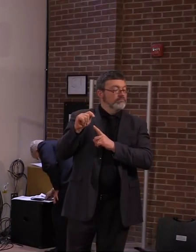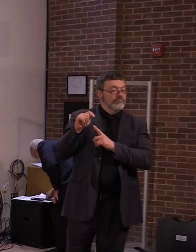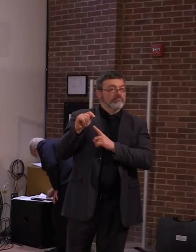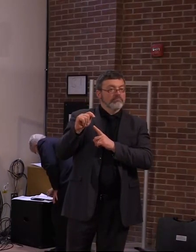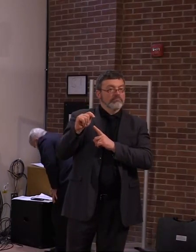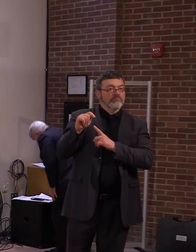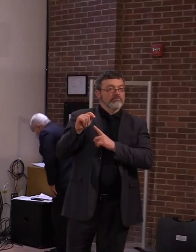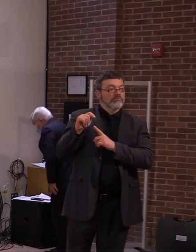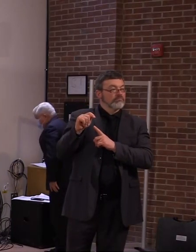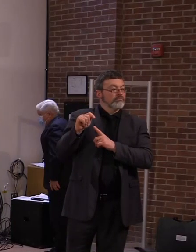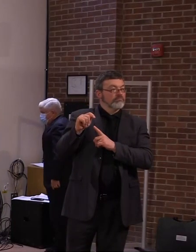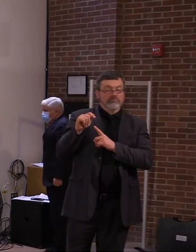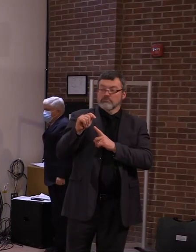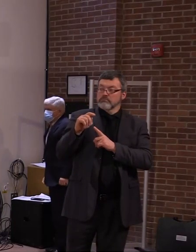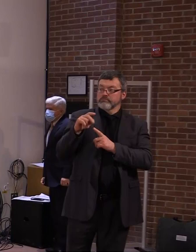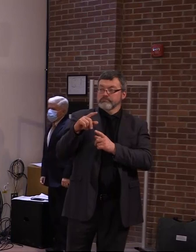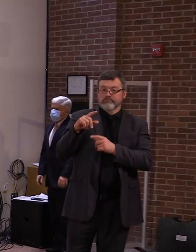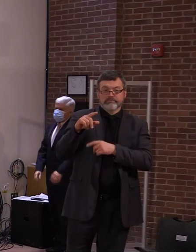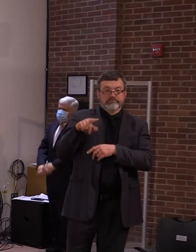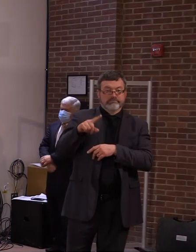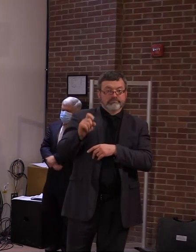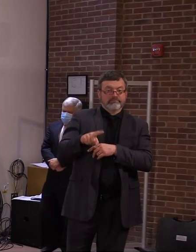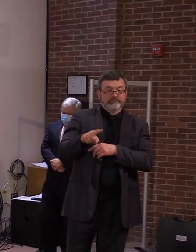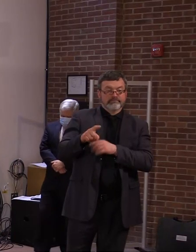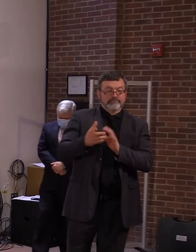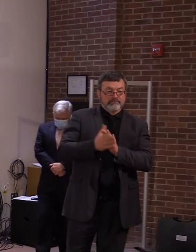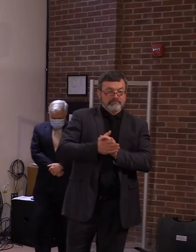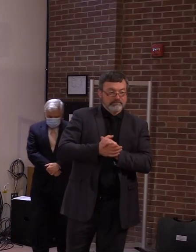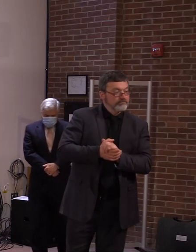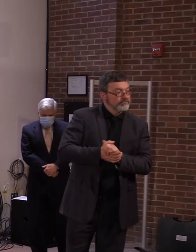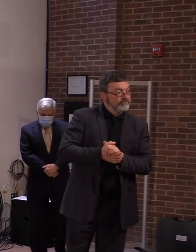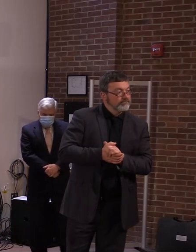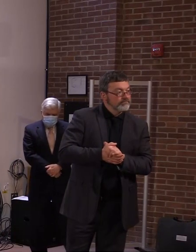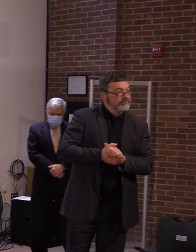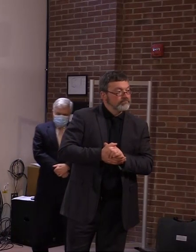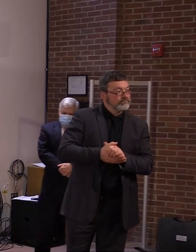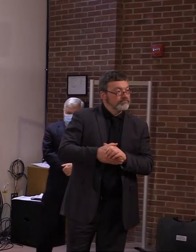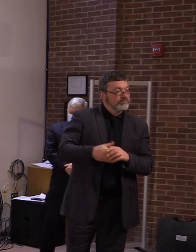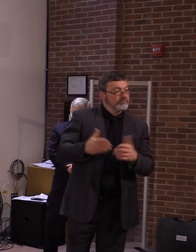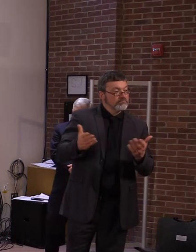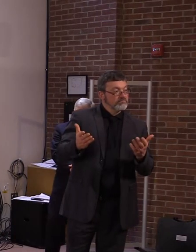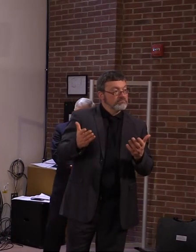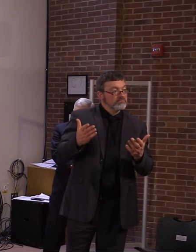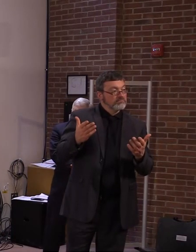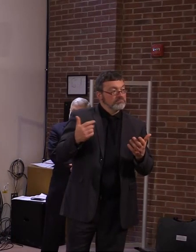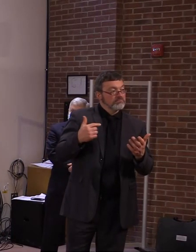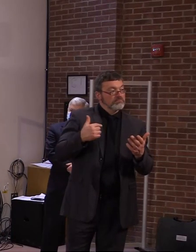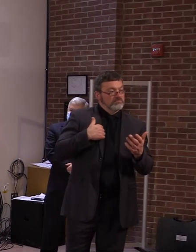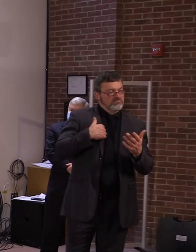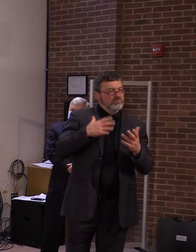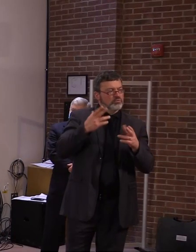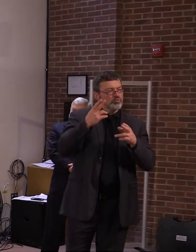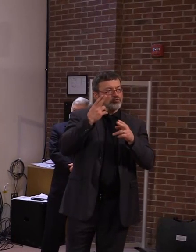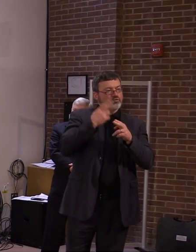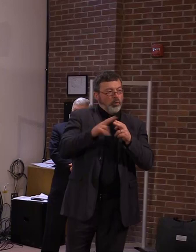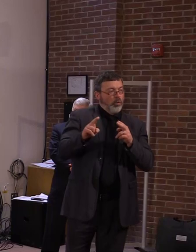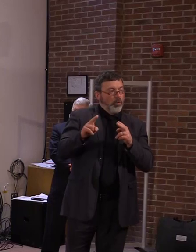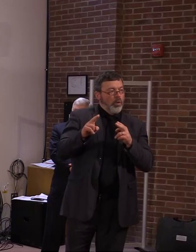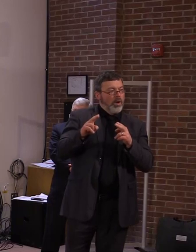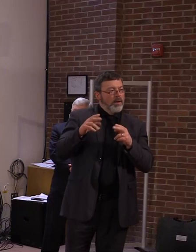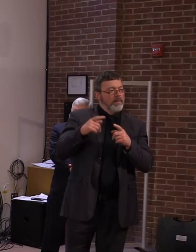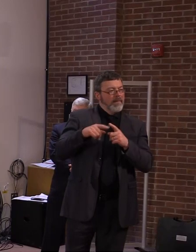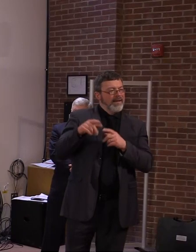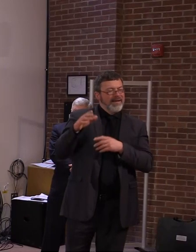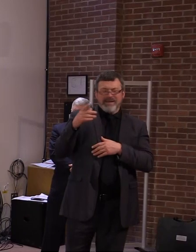Thank you. Governor, if you wouldn't mind keeping it short given the time, but would you mind sharing